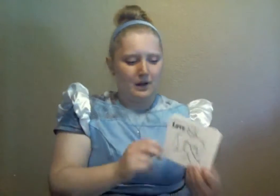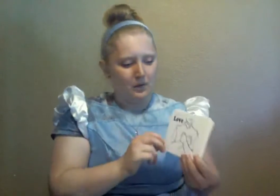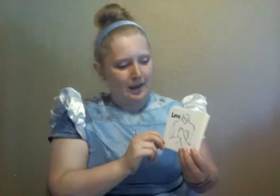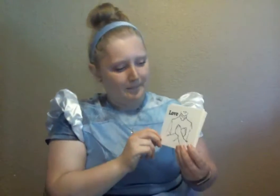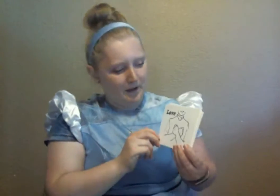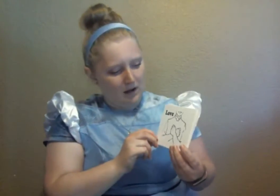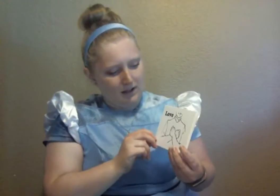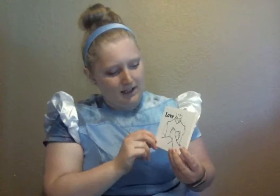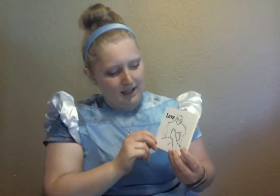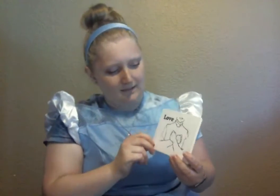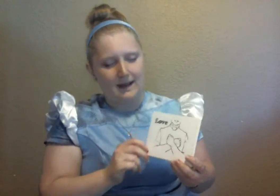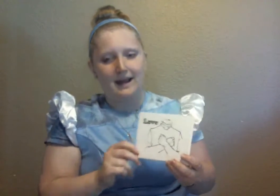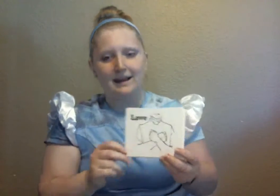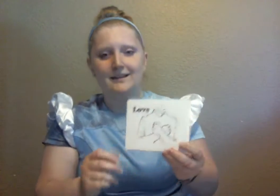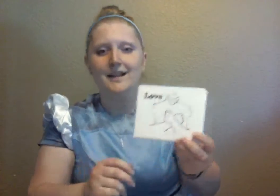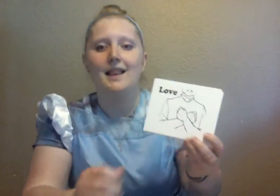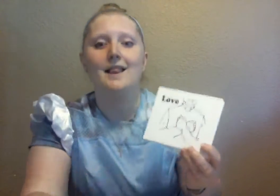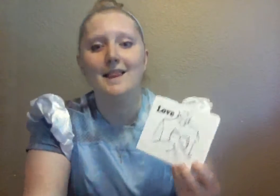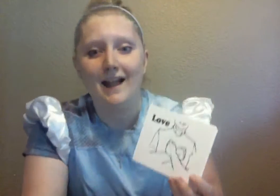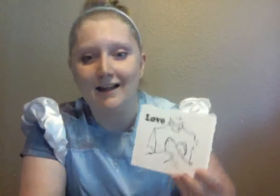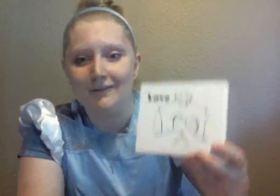Okay, our next sign is love.